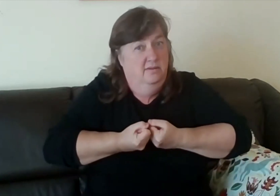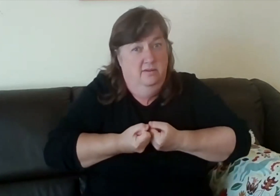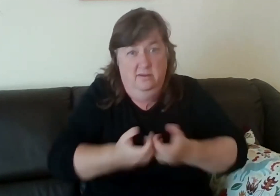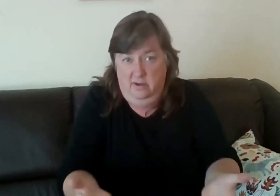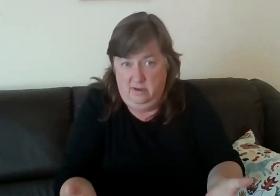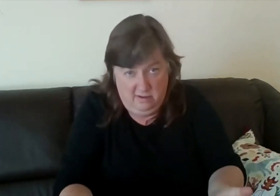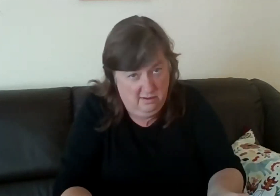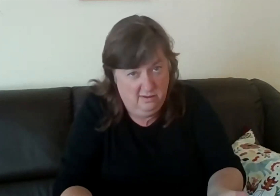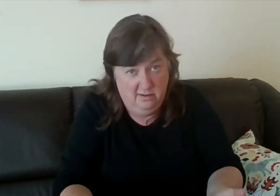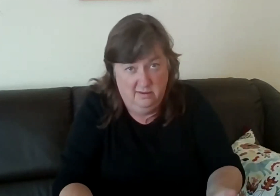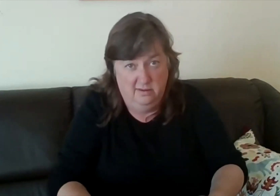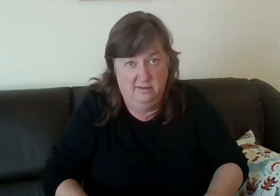Ugh.